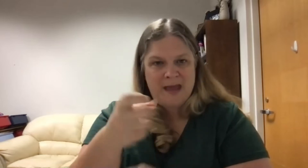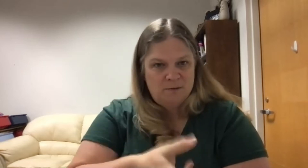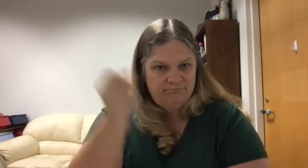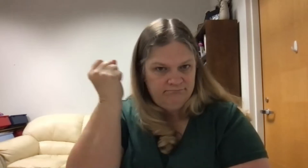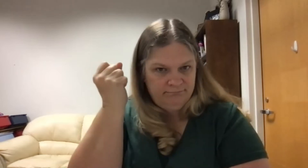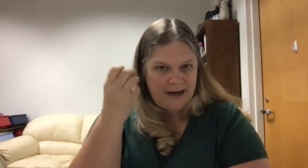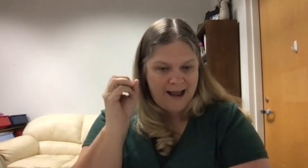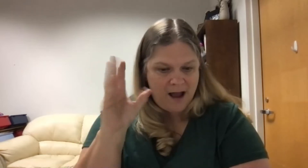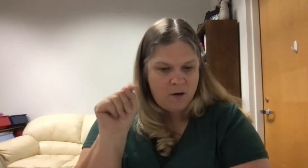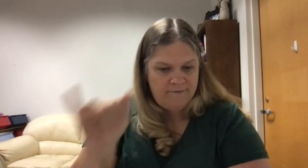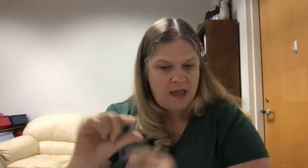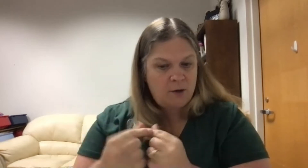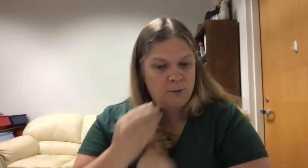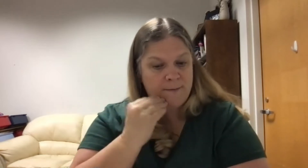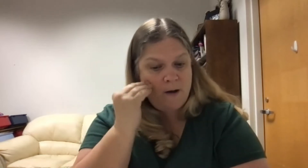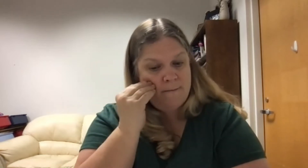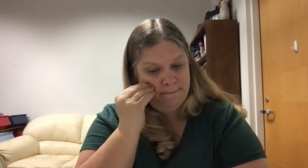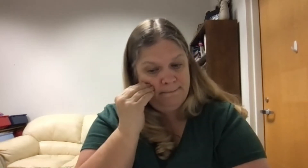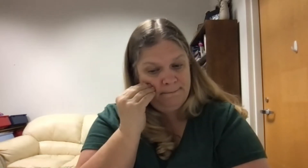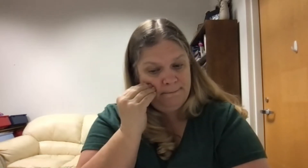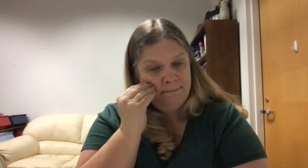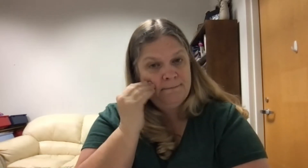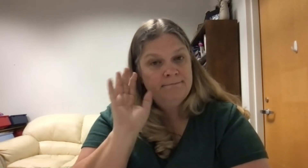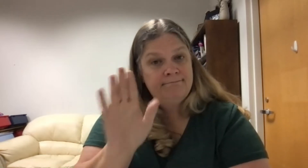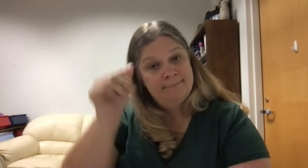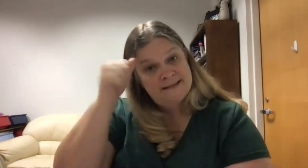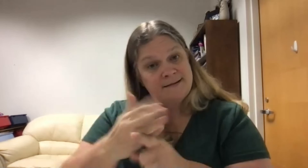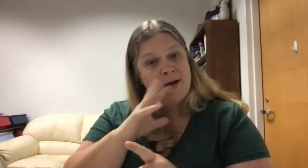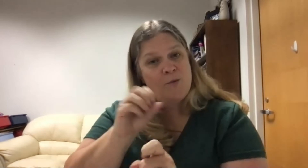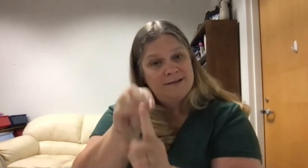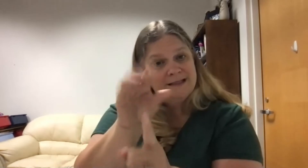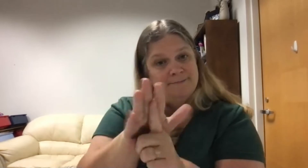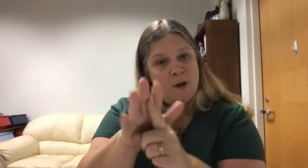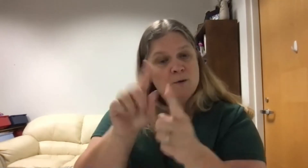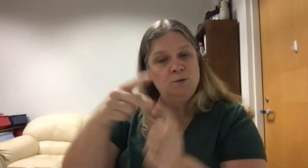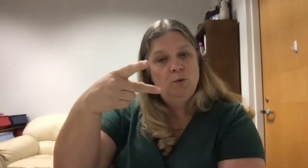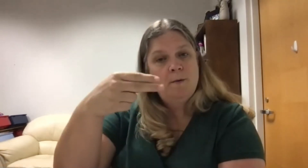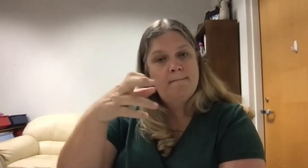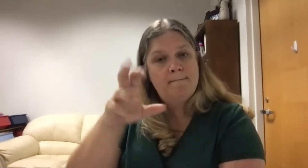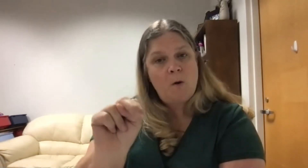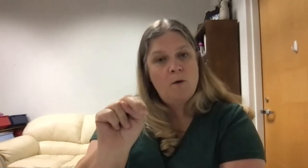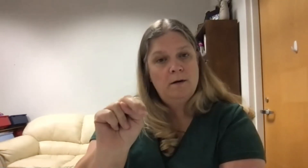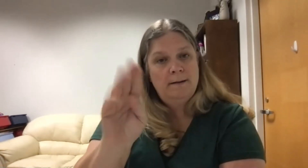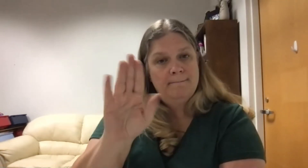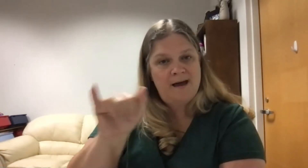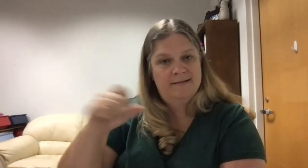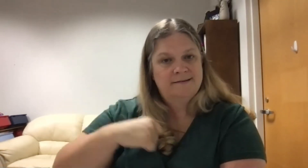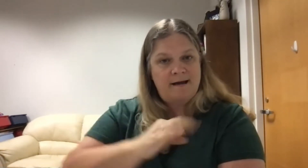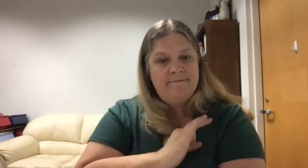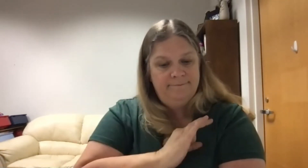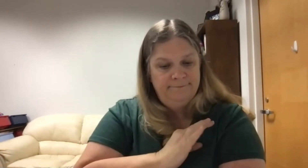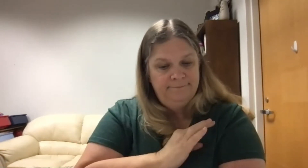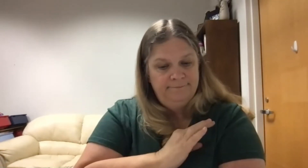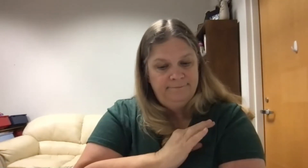within 2 or 3 months later, the mother took him out of the group home. Her son was exposed